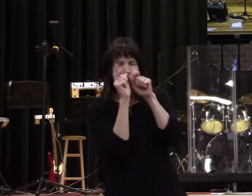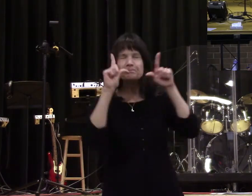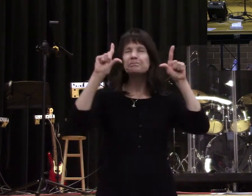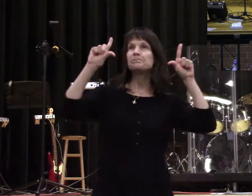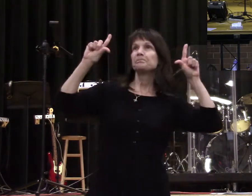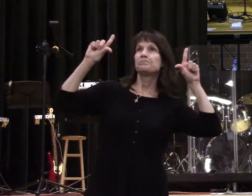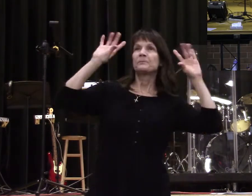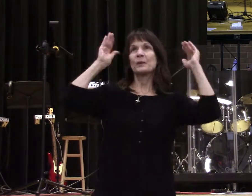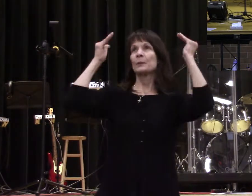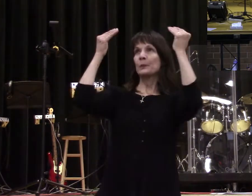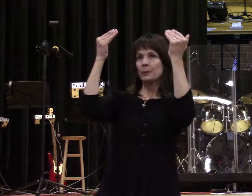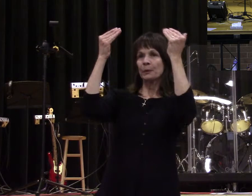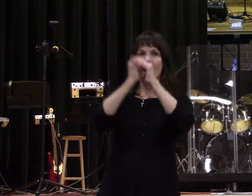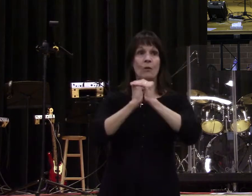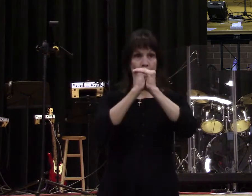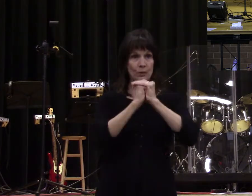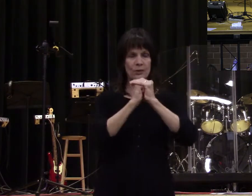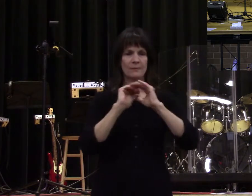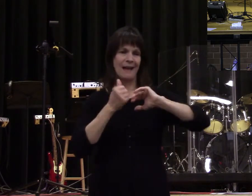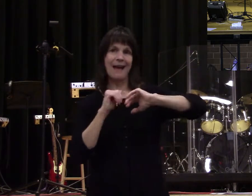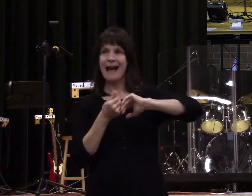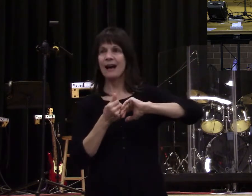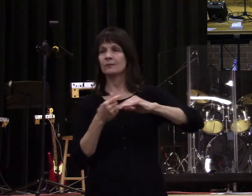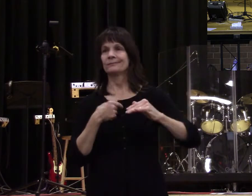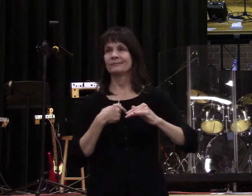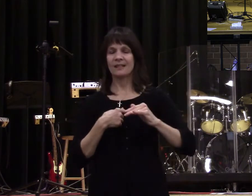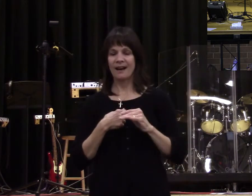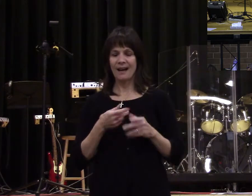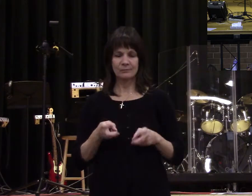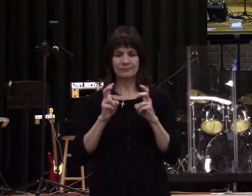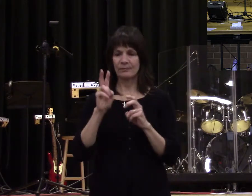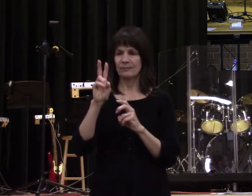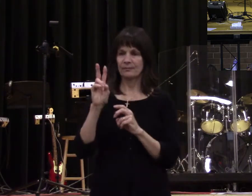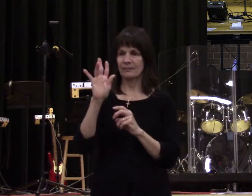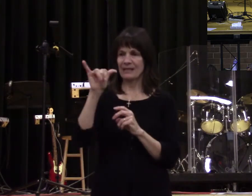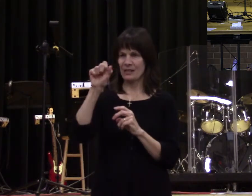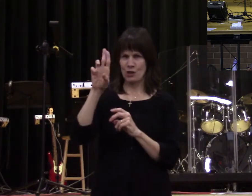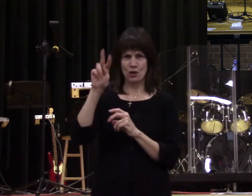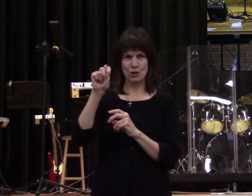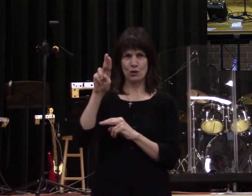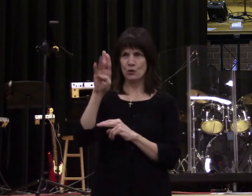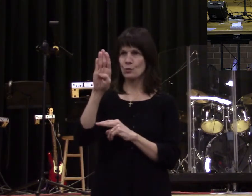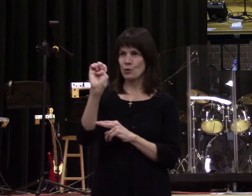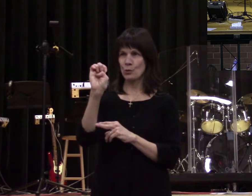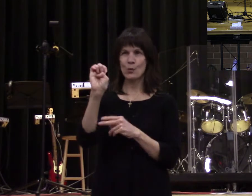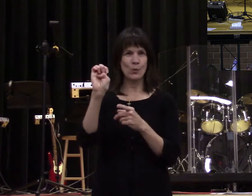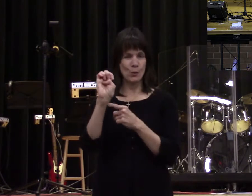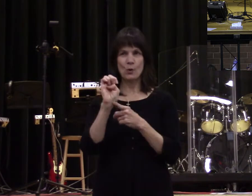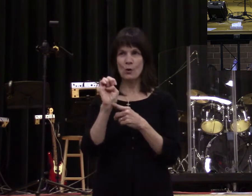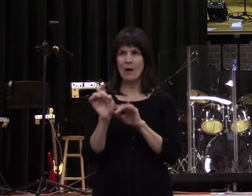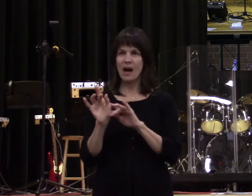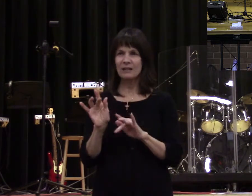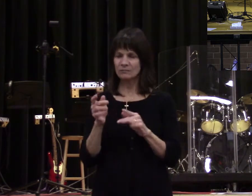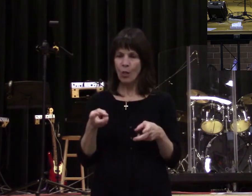the Lord. One of my new faves is Worship Mob. It's actually a worship team called Worship Mob. And